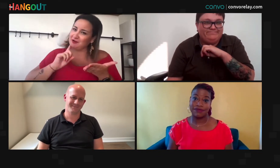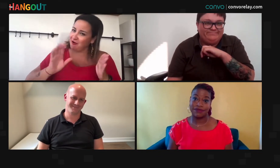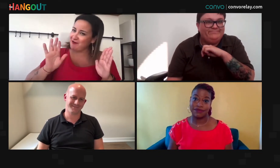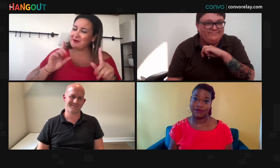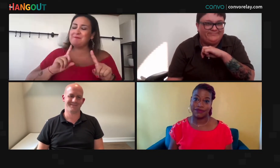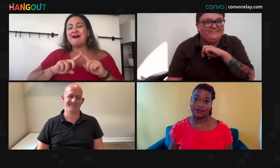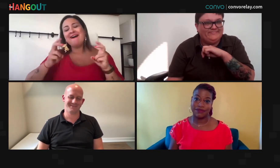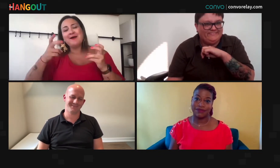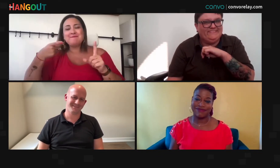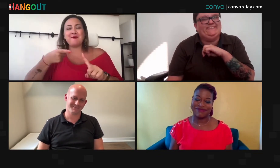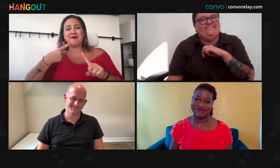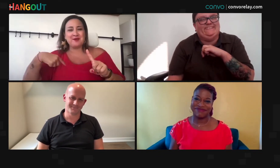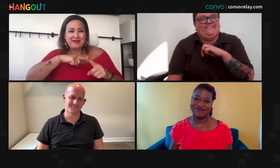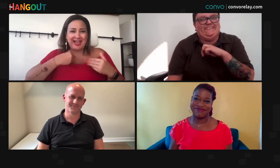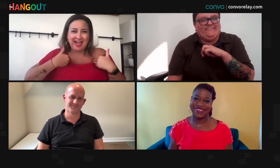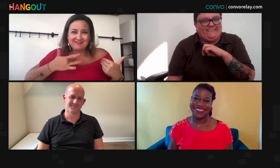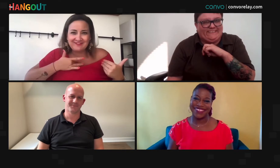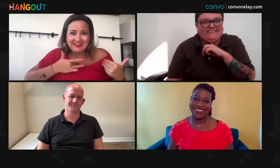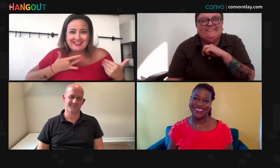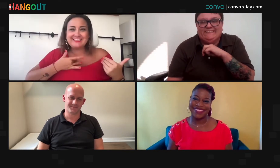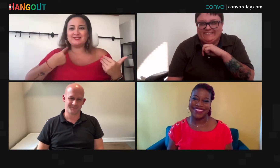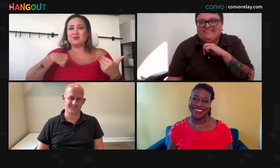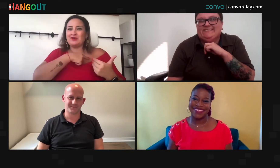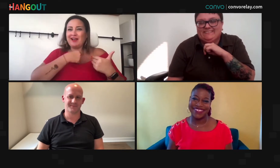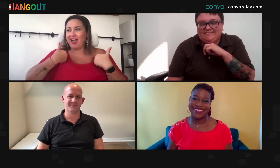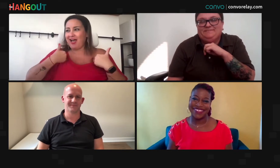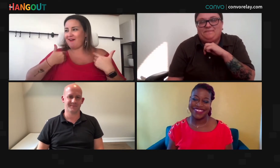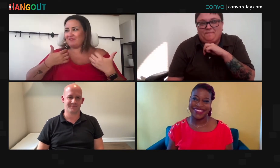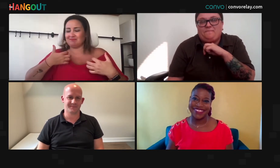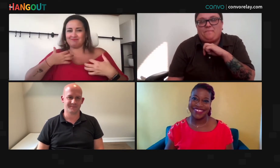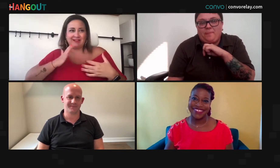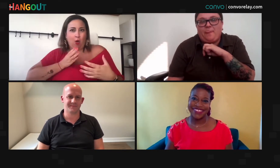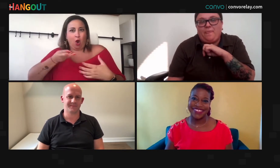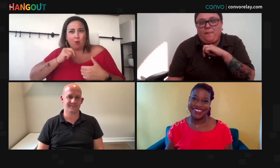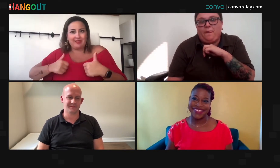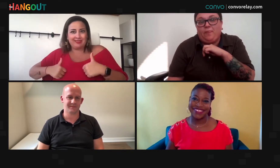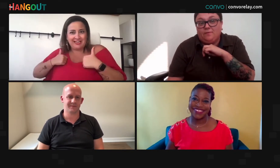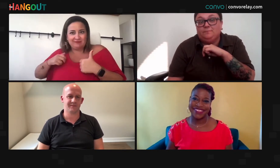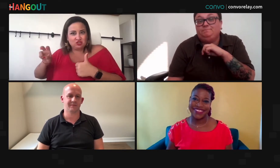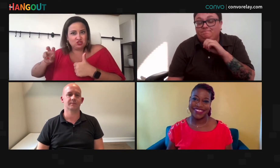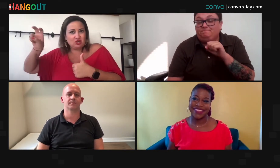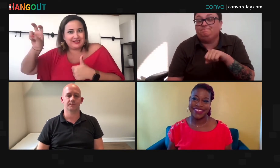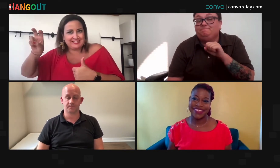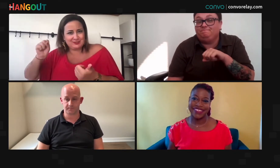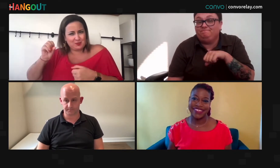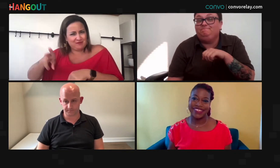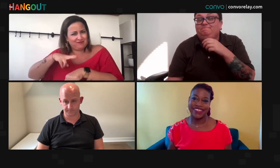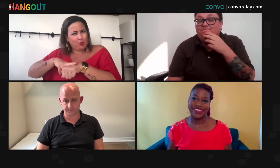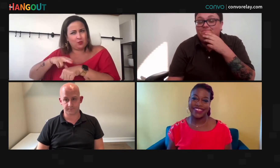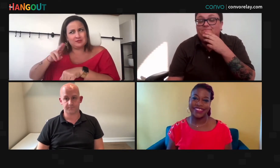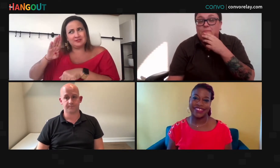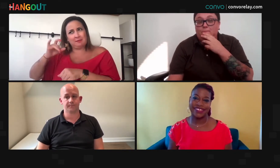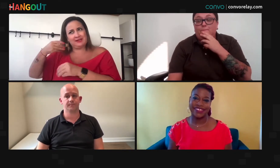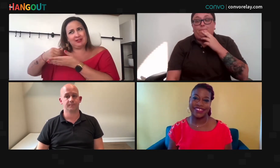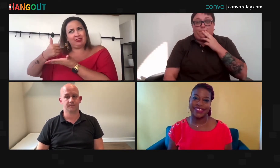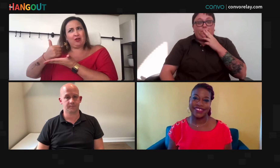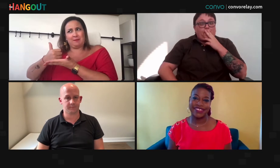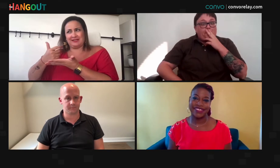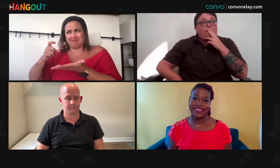not superheroes. I mean, I think therapists are, but they understand that we have feelings and we have our own life journey. And of course, being